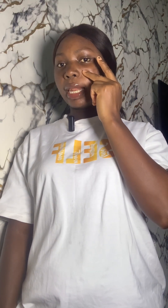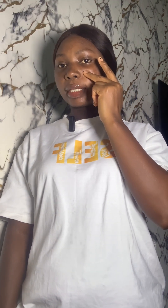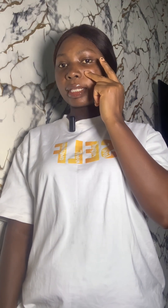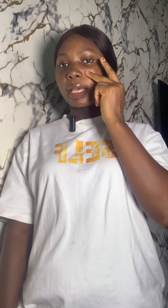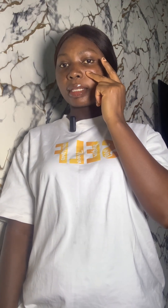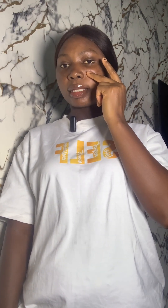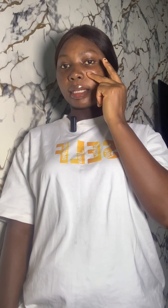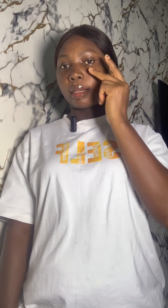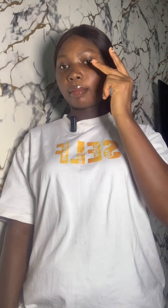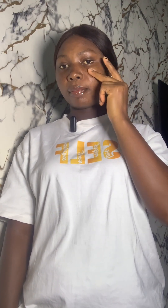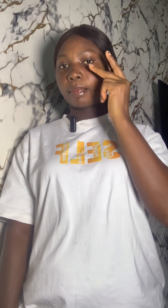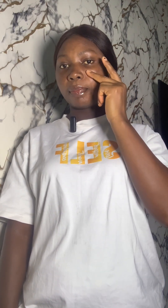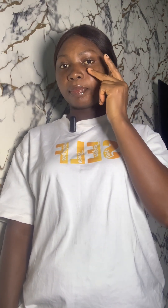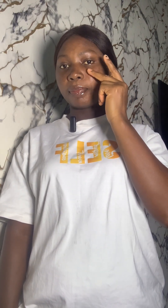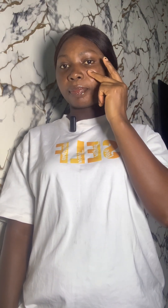let's see.